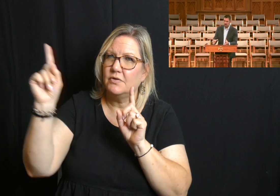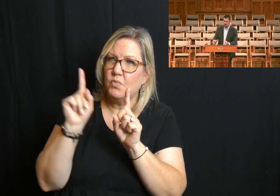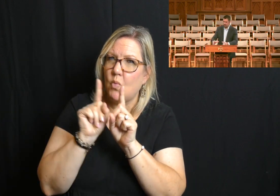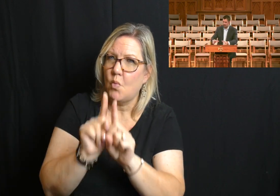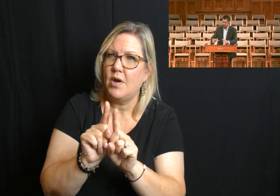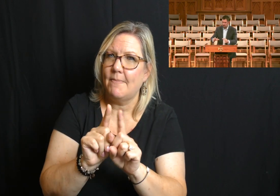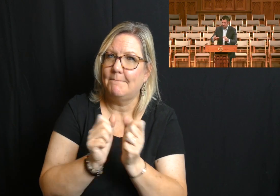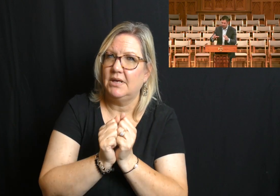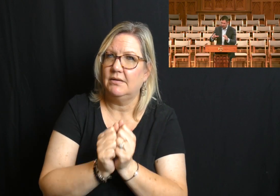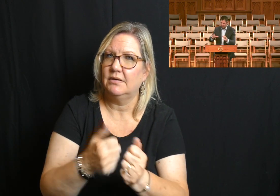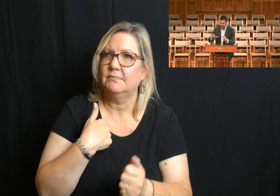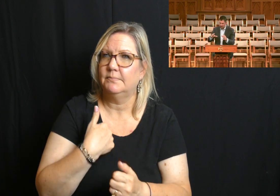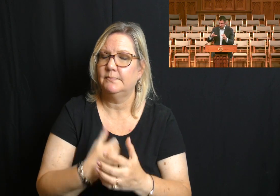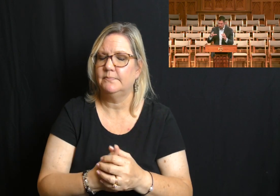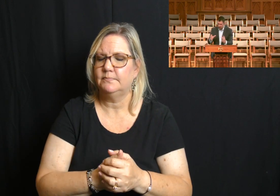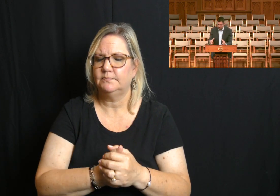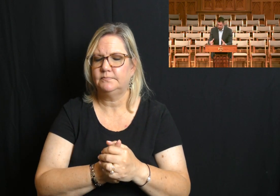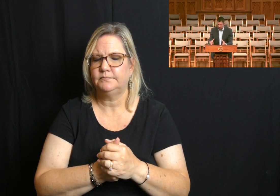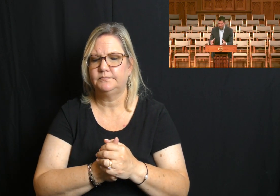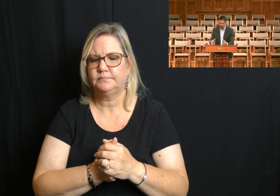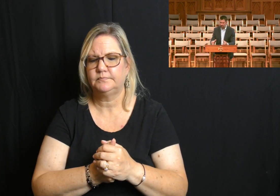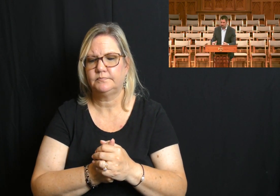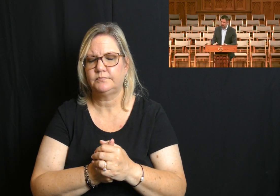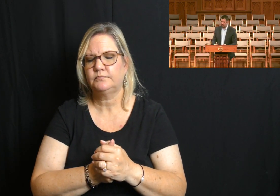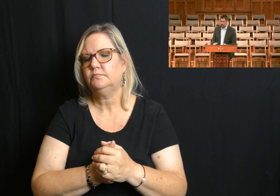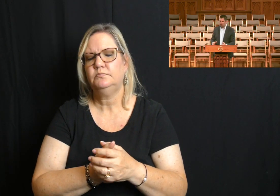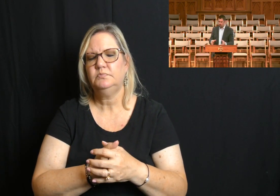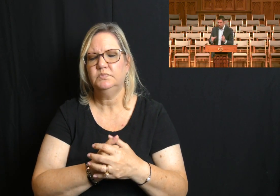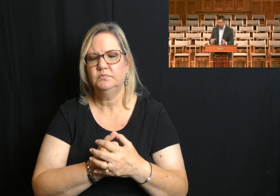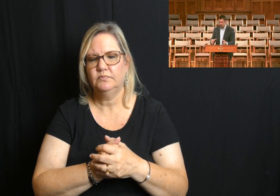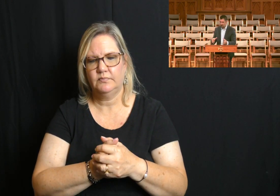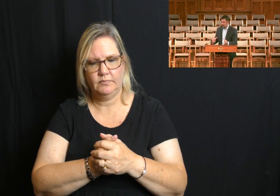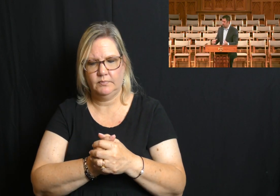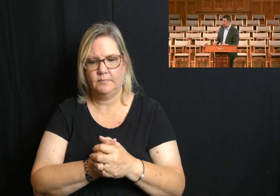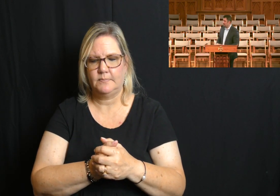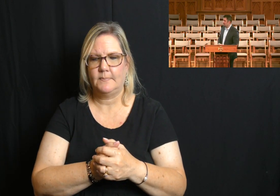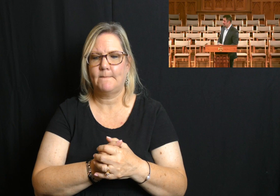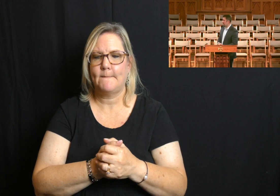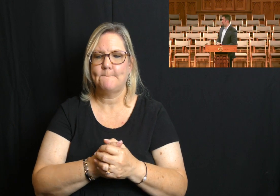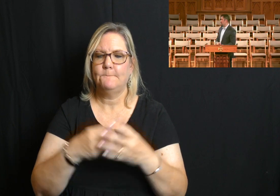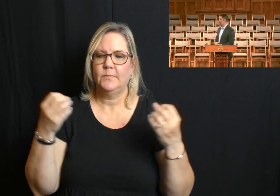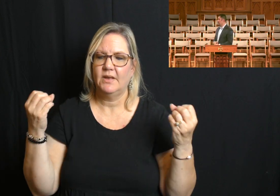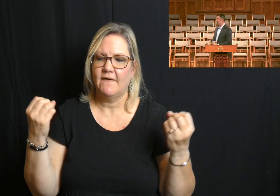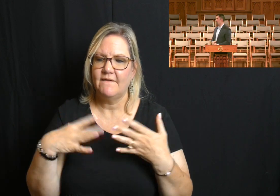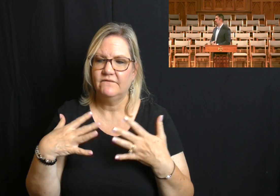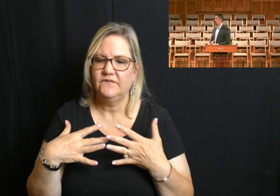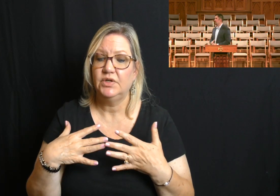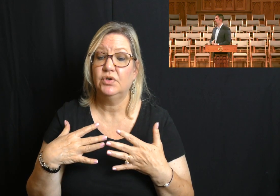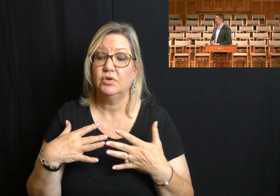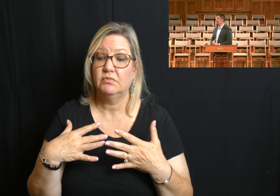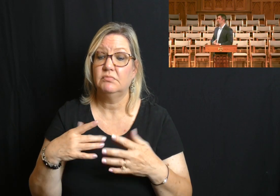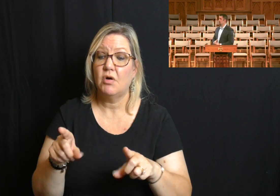state of mind. Fear affected his spiritual life. And also fear affected his handling of money.